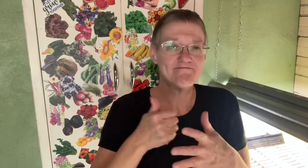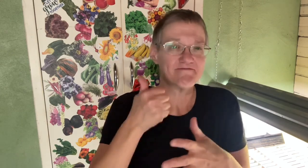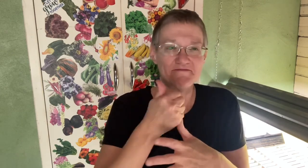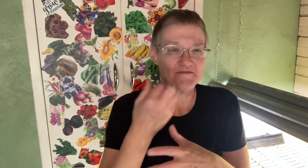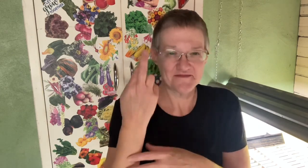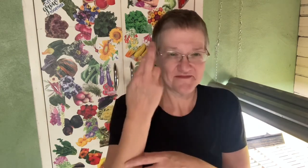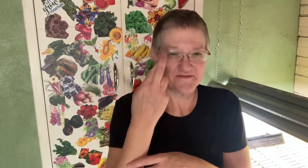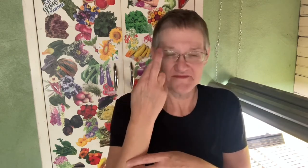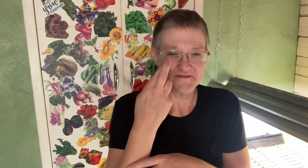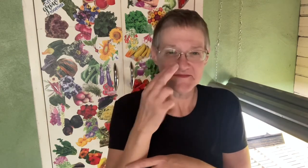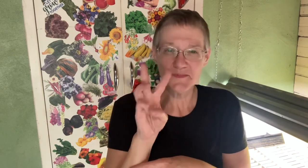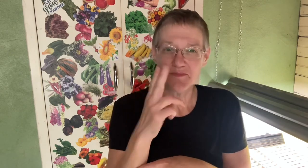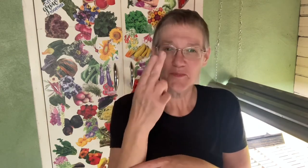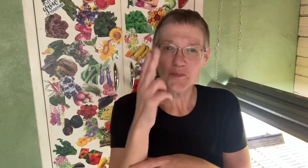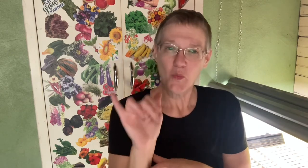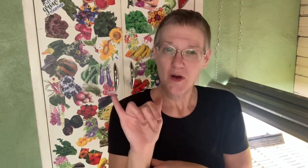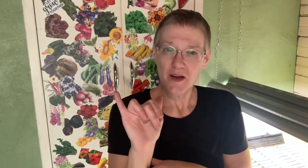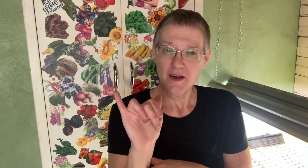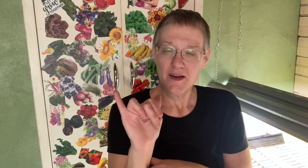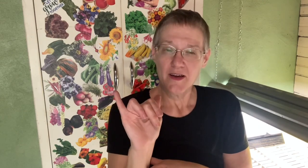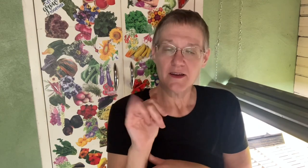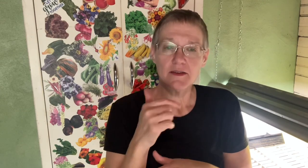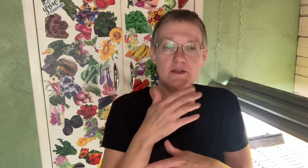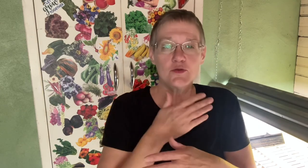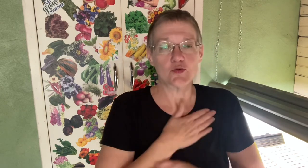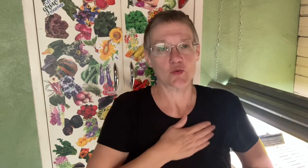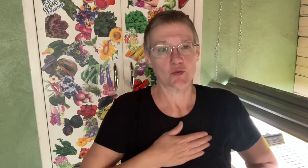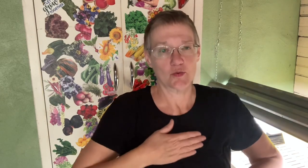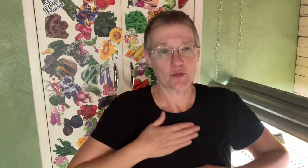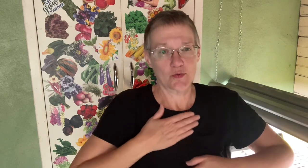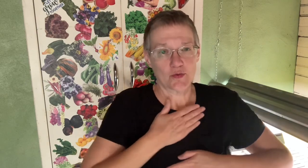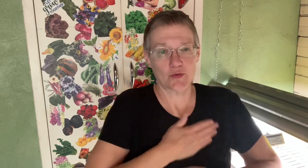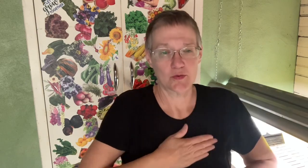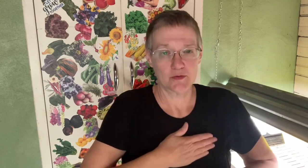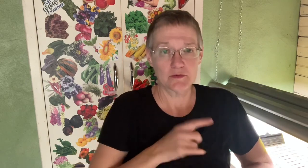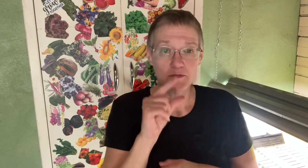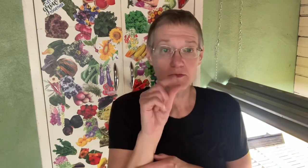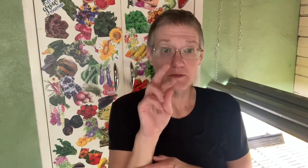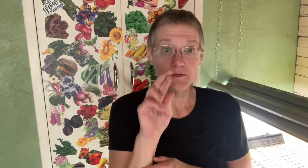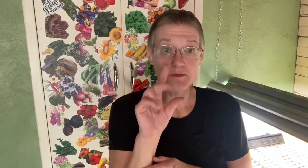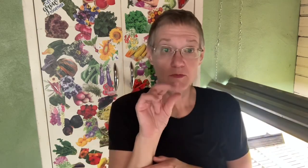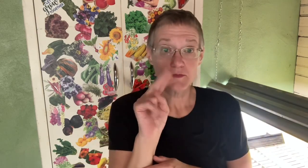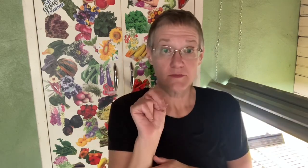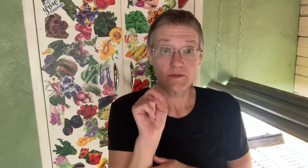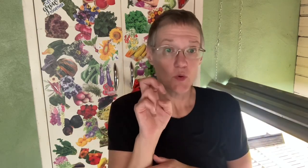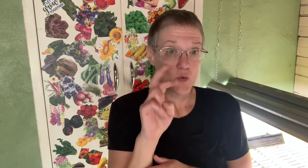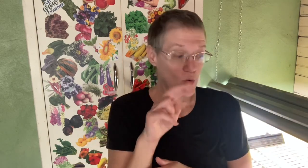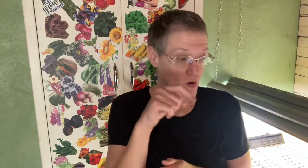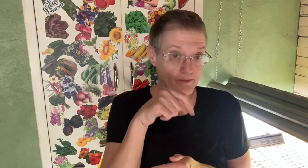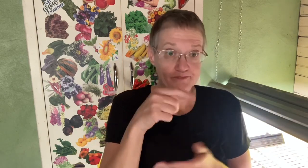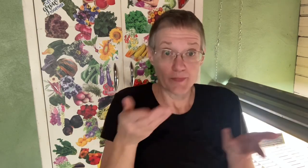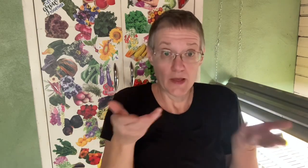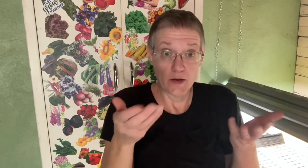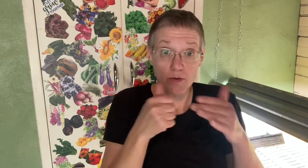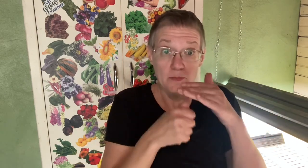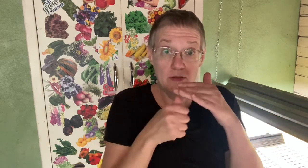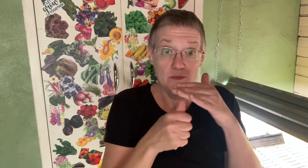but those aren't my main reasons. My main why is I enjoy it.